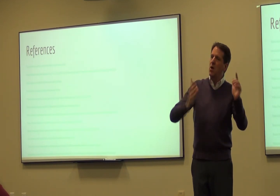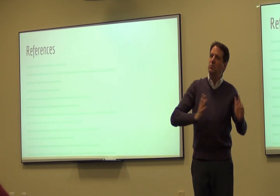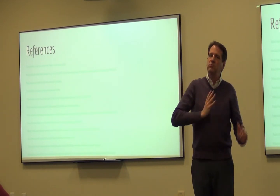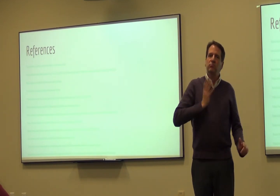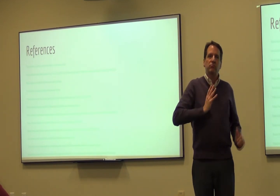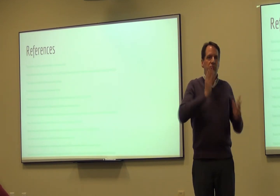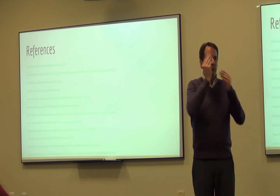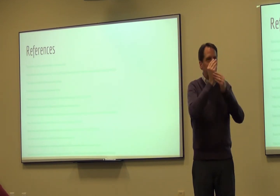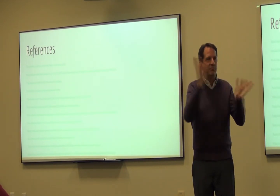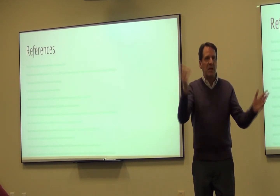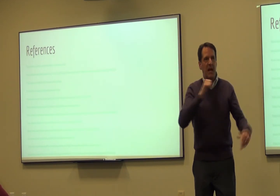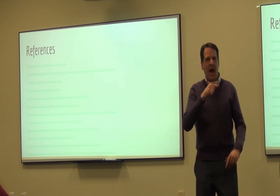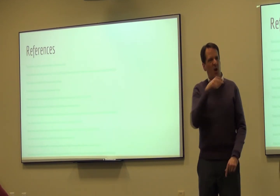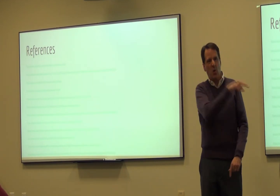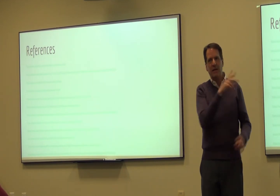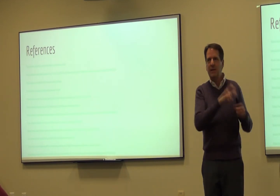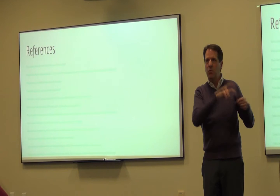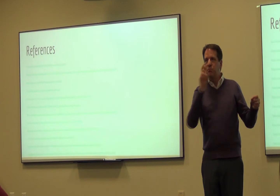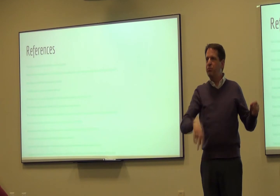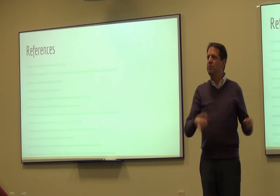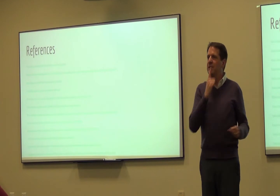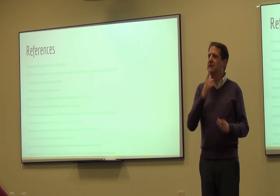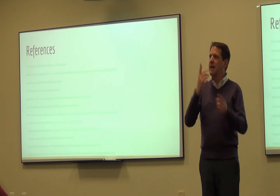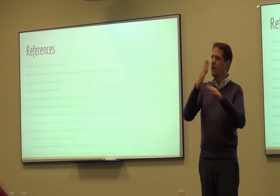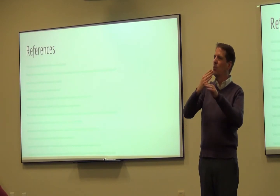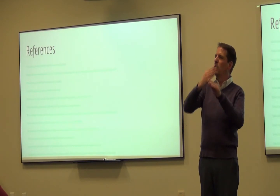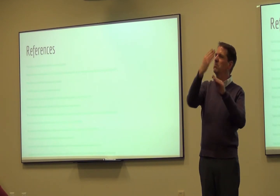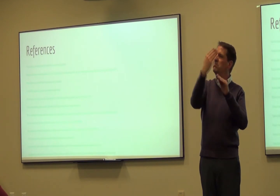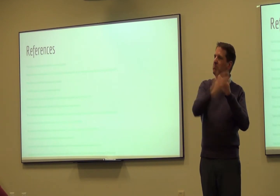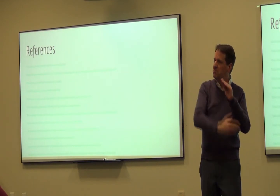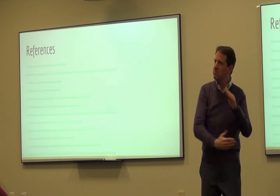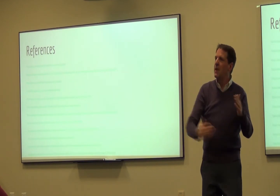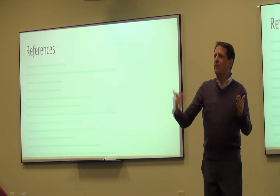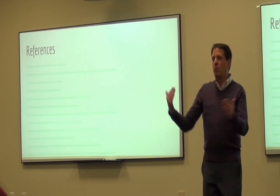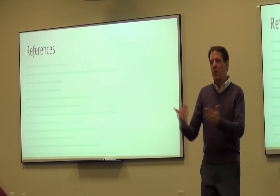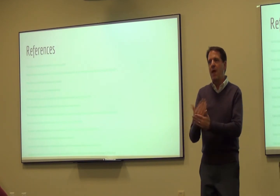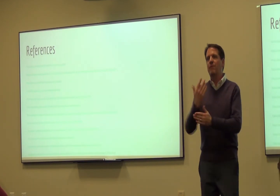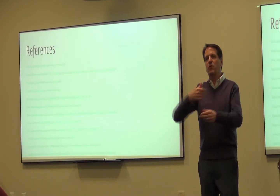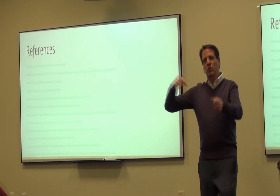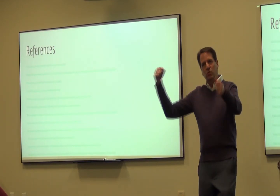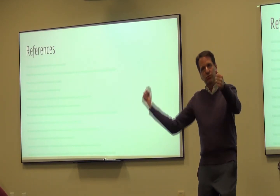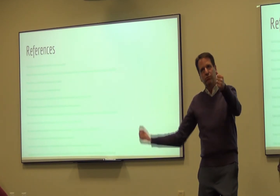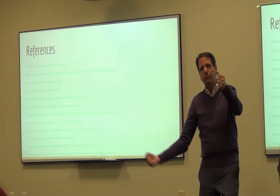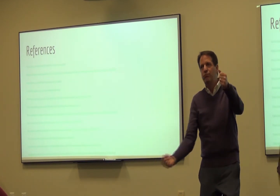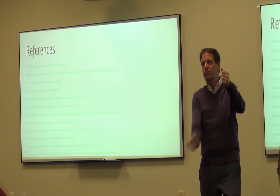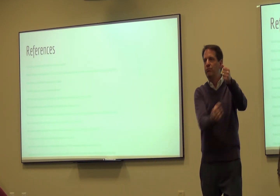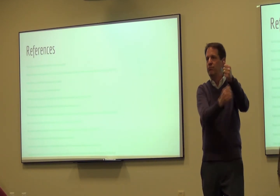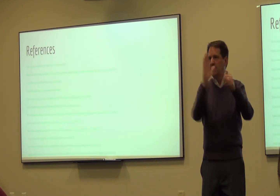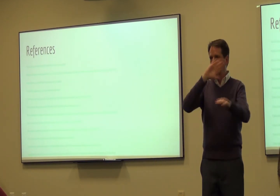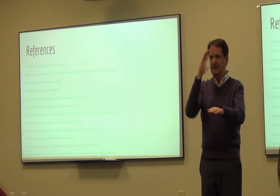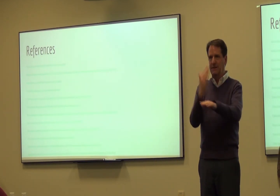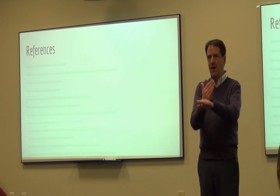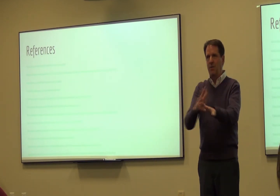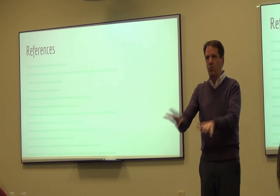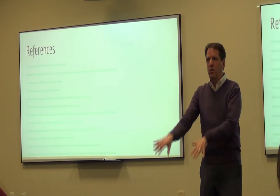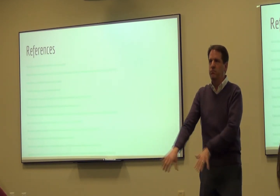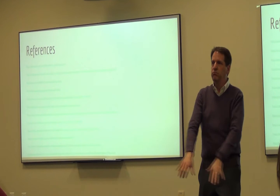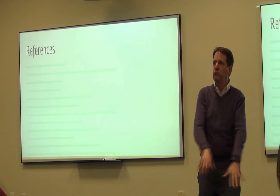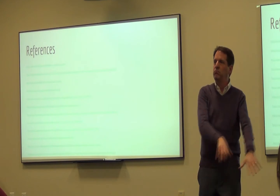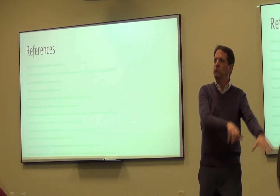And they made that formal announcement. So they didn't say he's stepping down, They're gonna make it a slower transition so